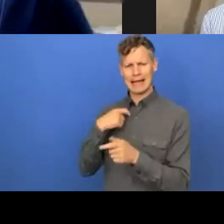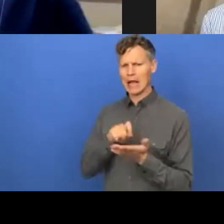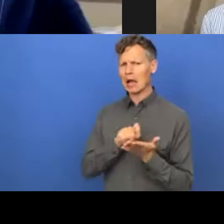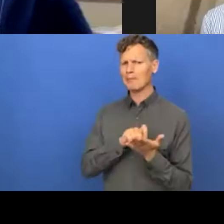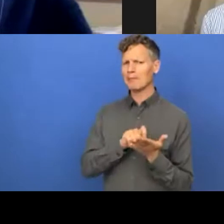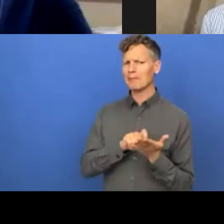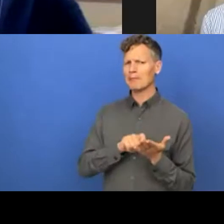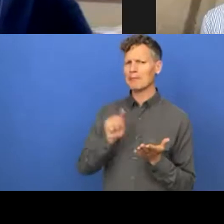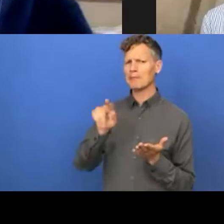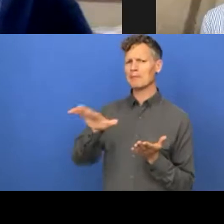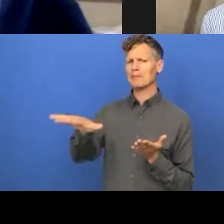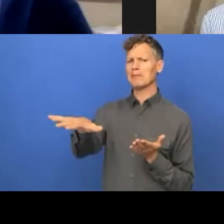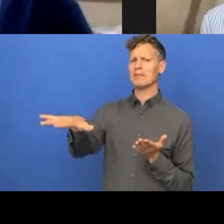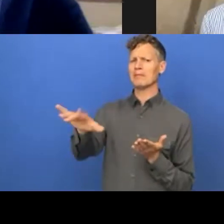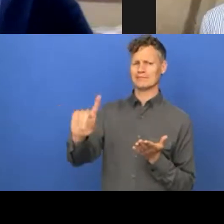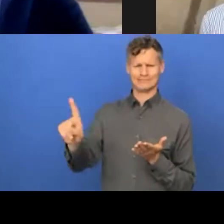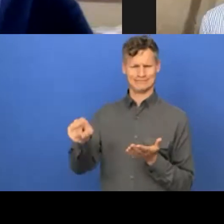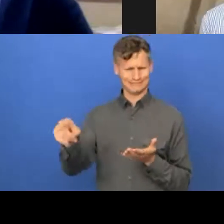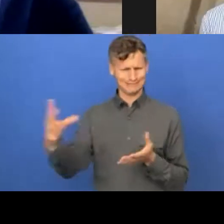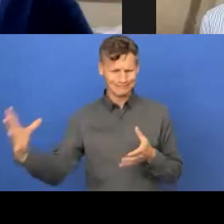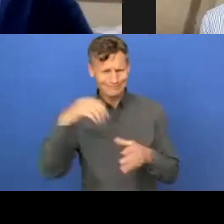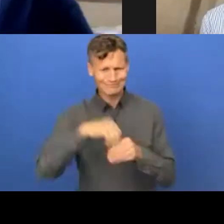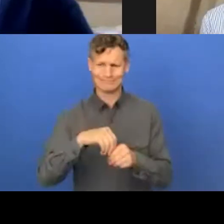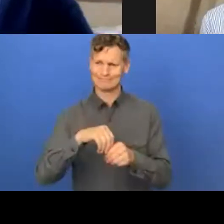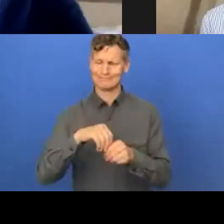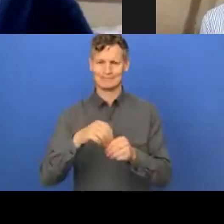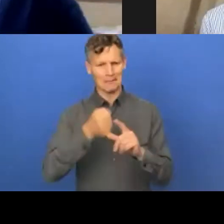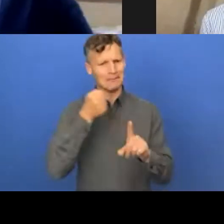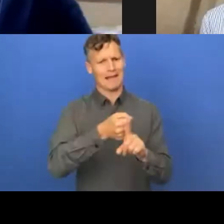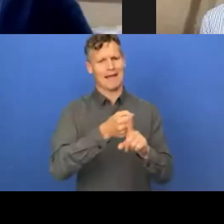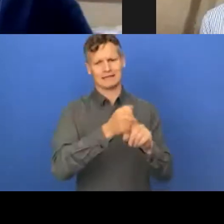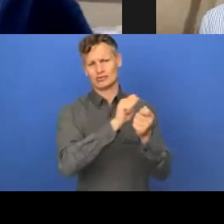more likely to be able to bring about change in a context like the Philippines.